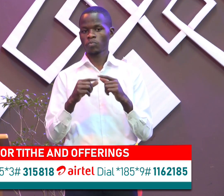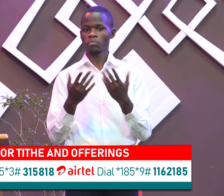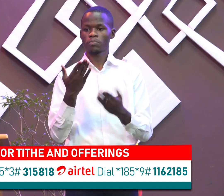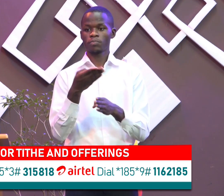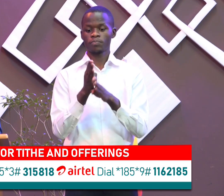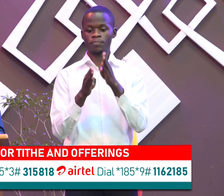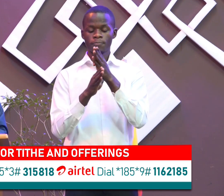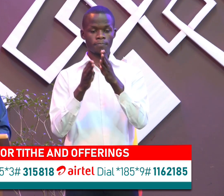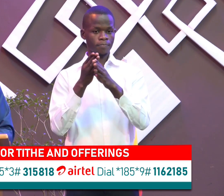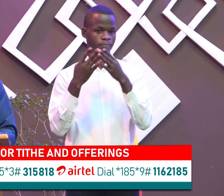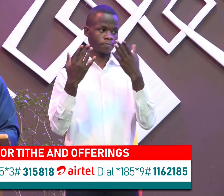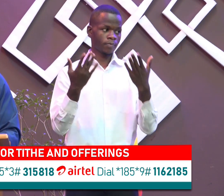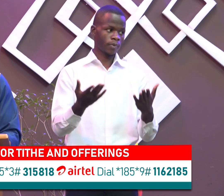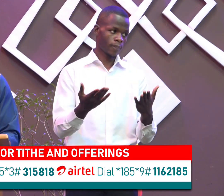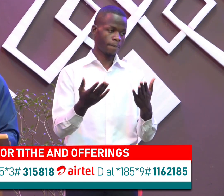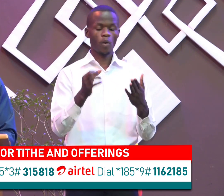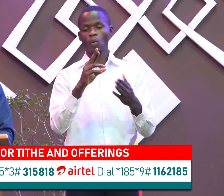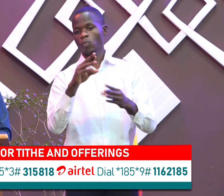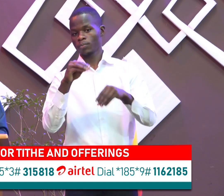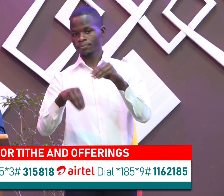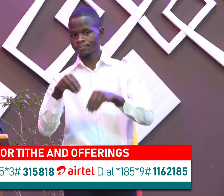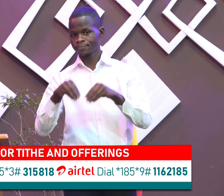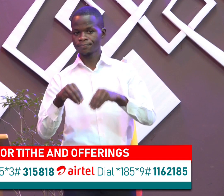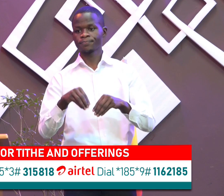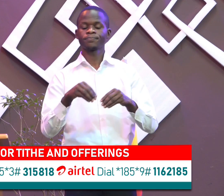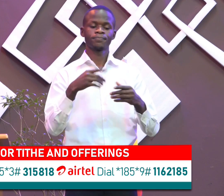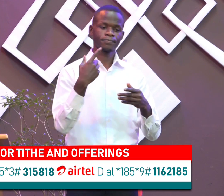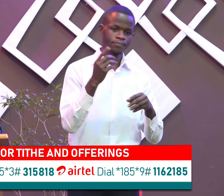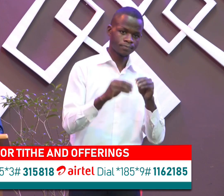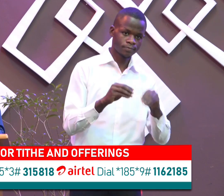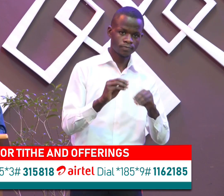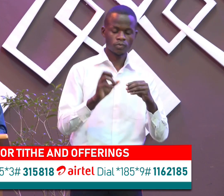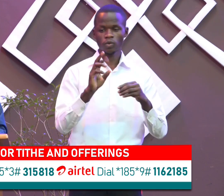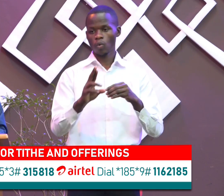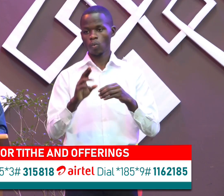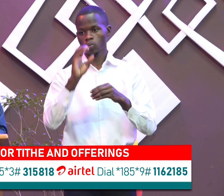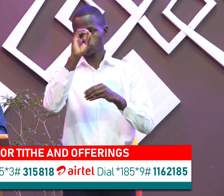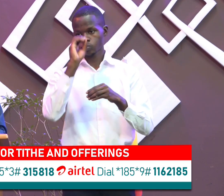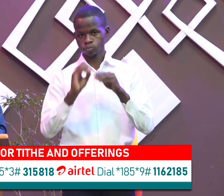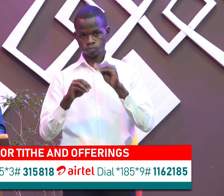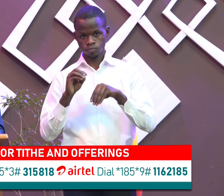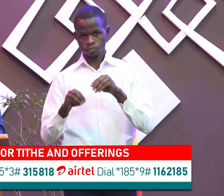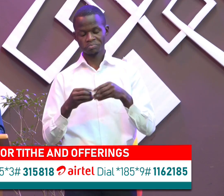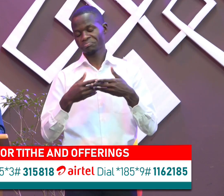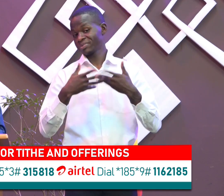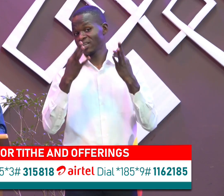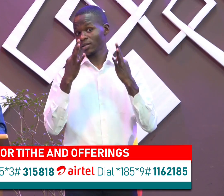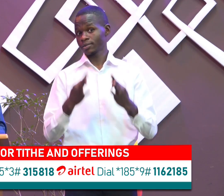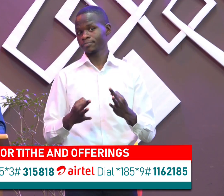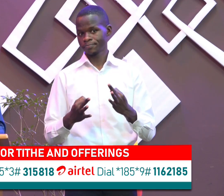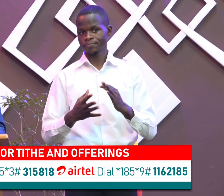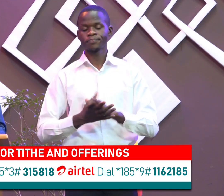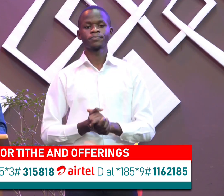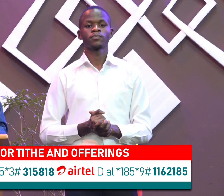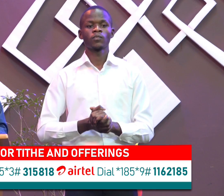tuzimbe no typing amtuzimbe obaza chiwebwayo no gamba tithe obaza chiwebwayo no gamba offering so things of